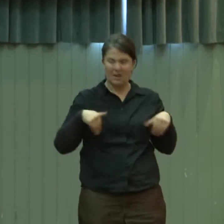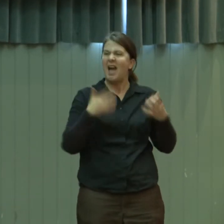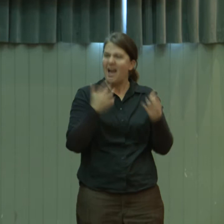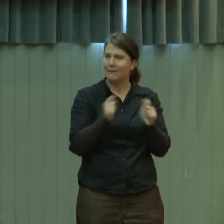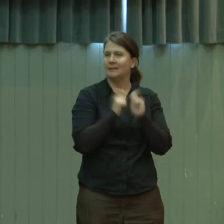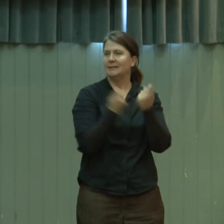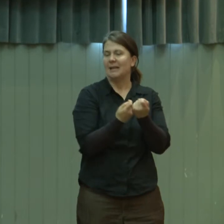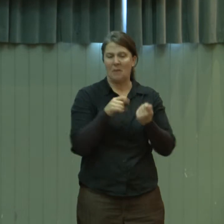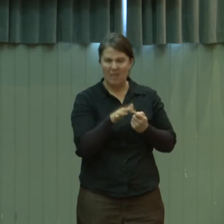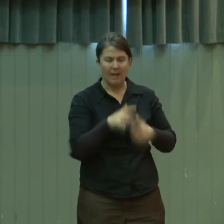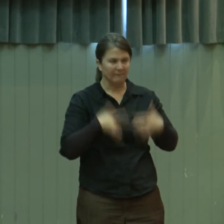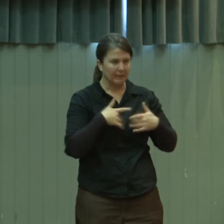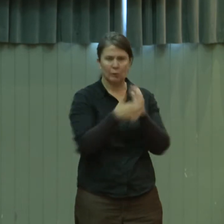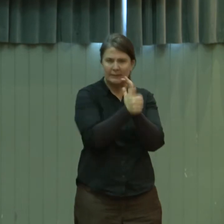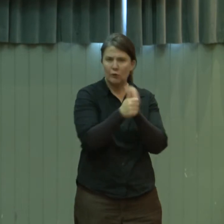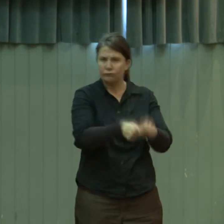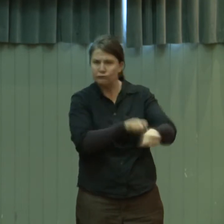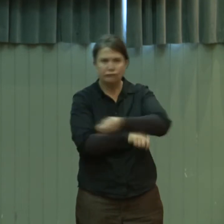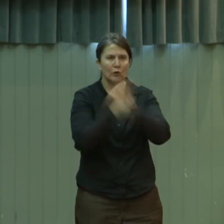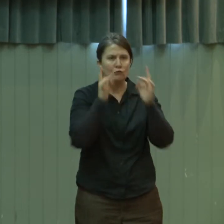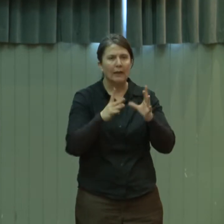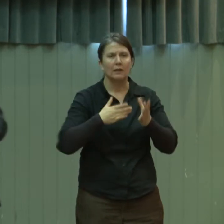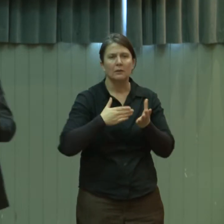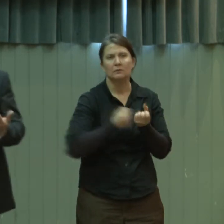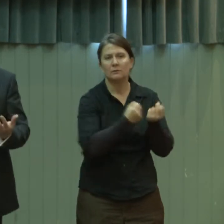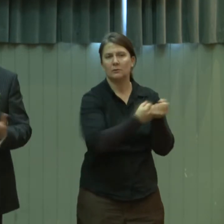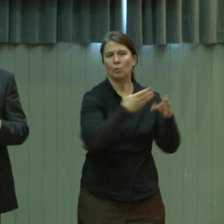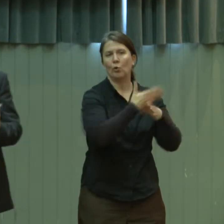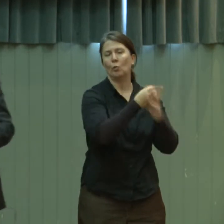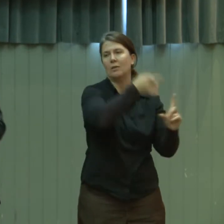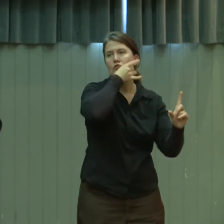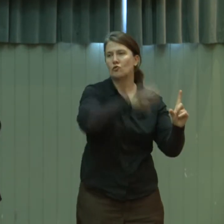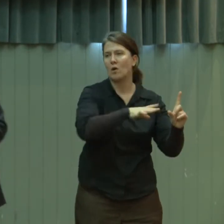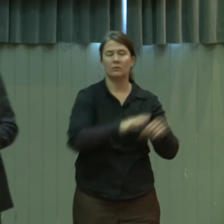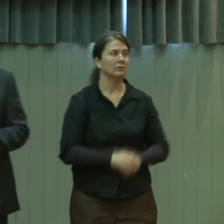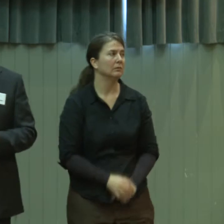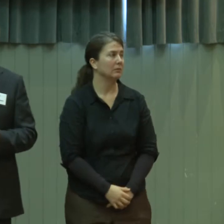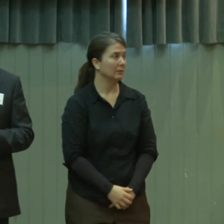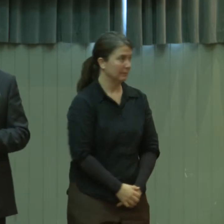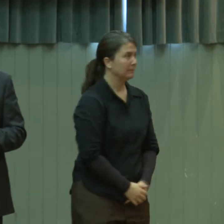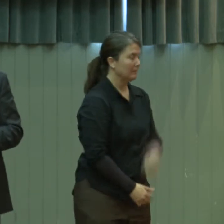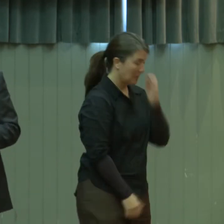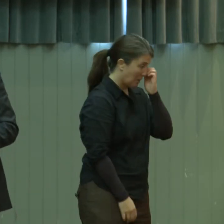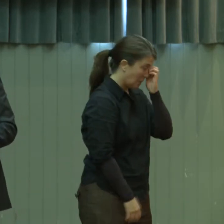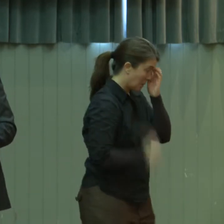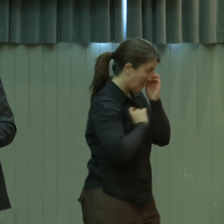that child. So an example would be parents and siblings might be part of that